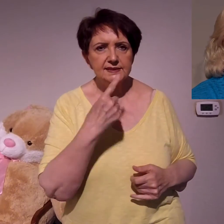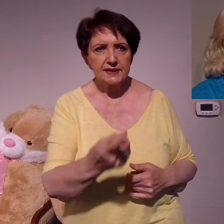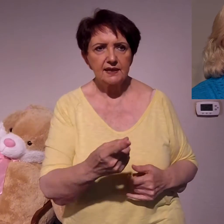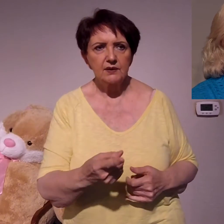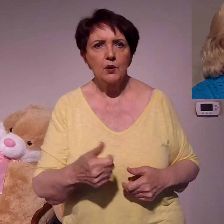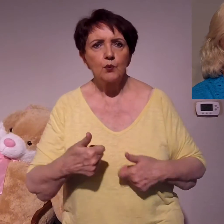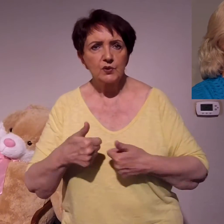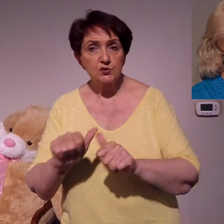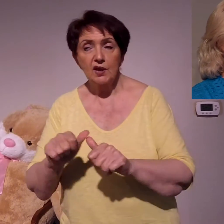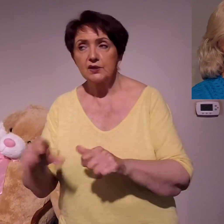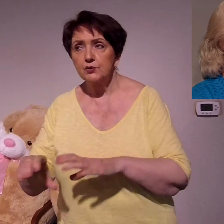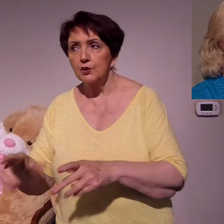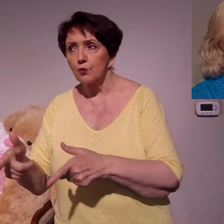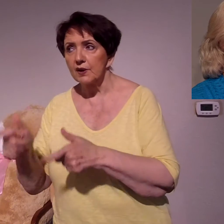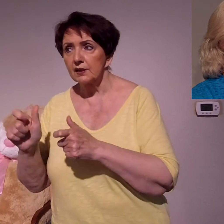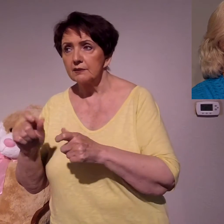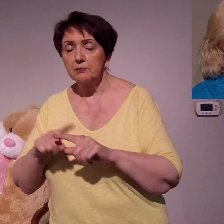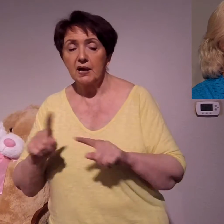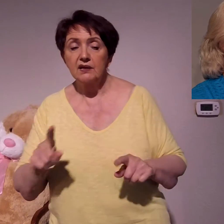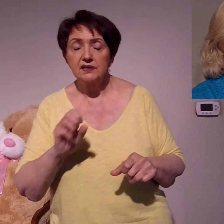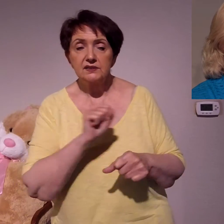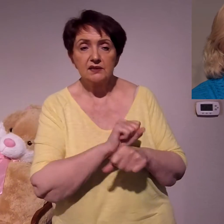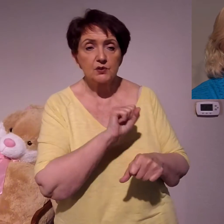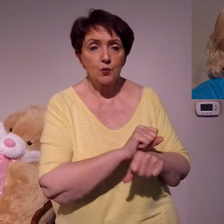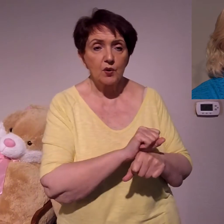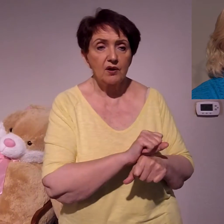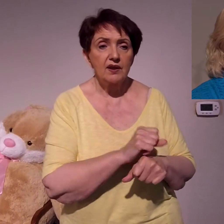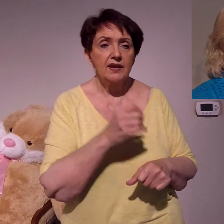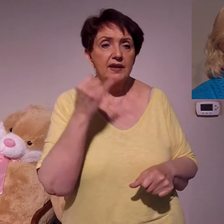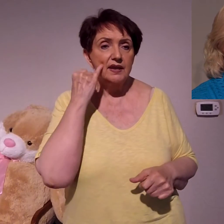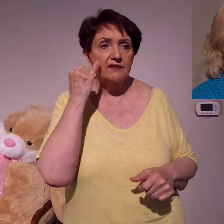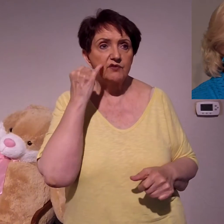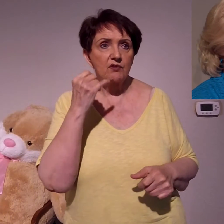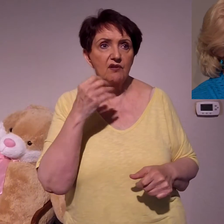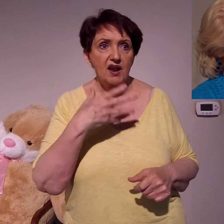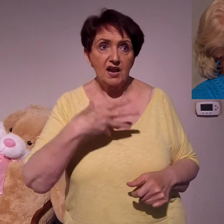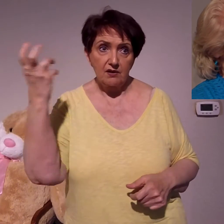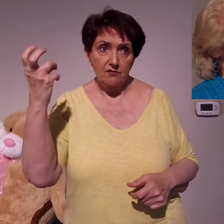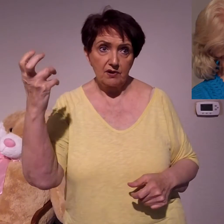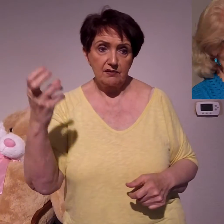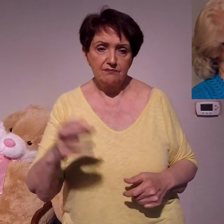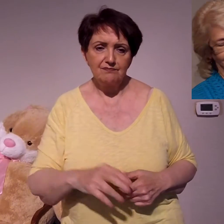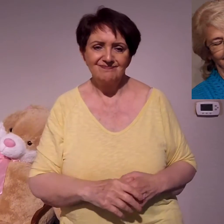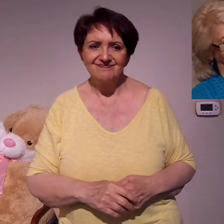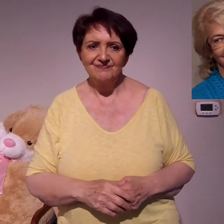quickly, it doesn't work while you're in the heat of it.